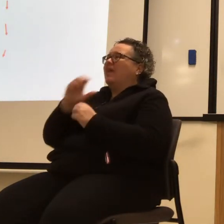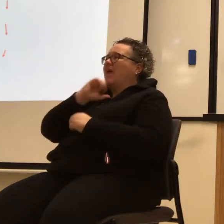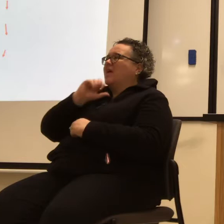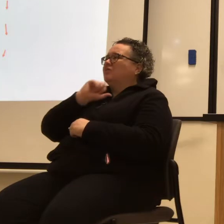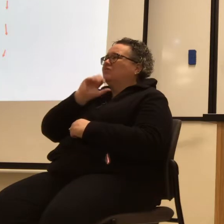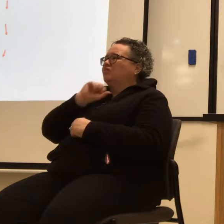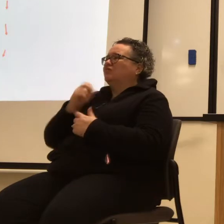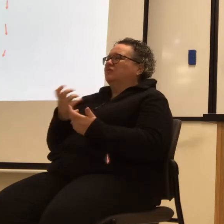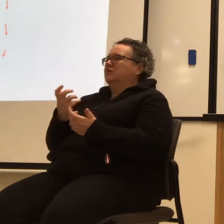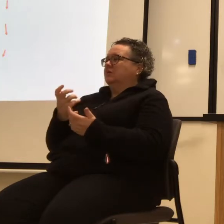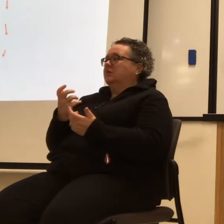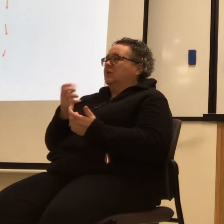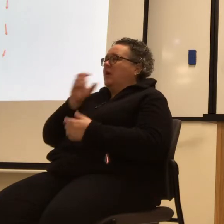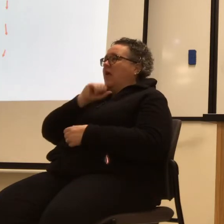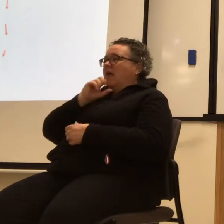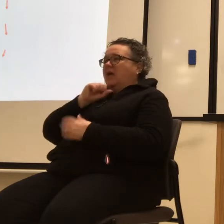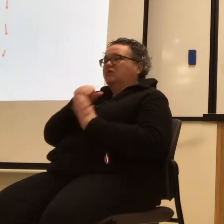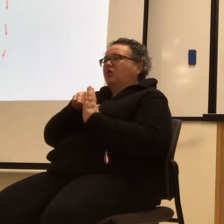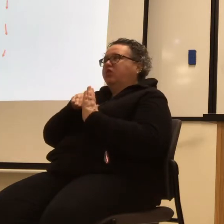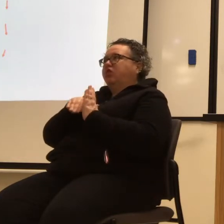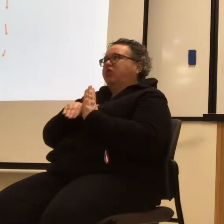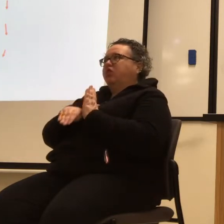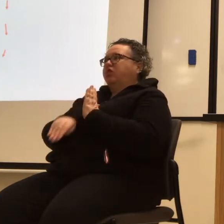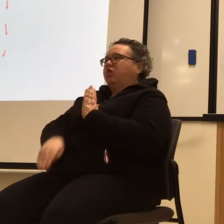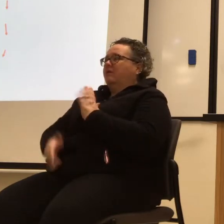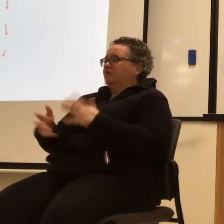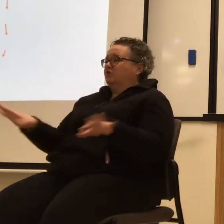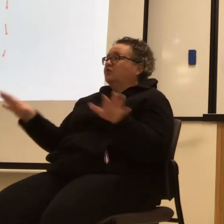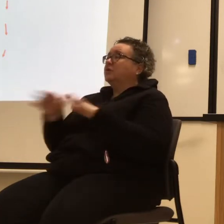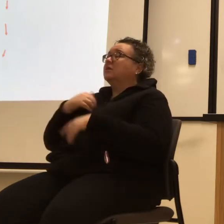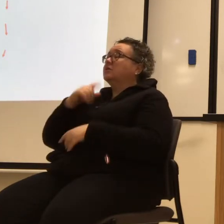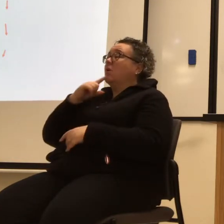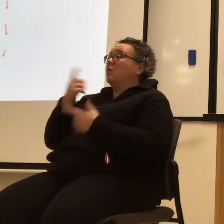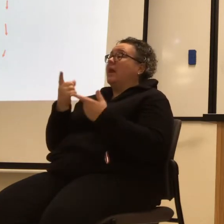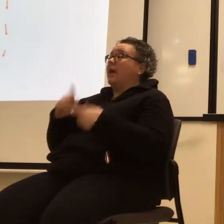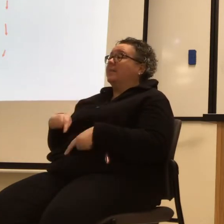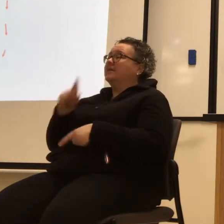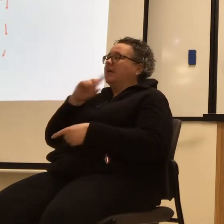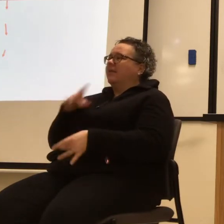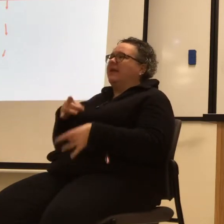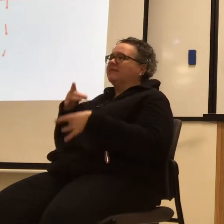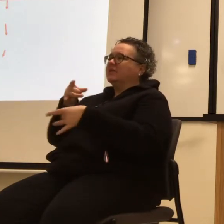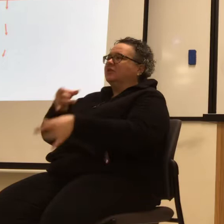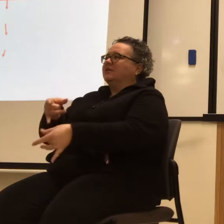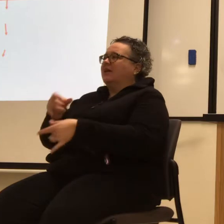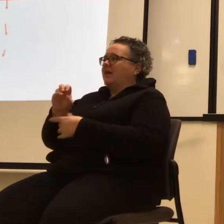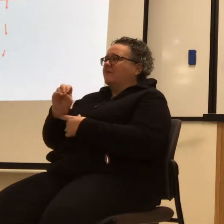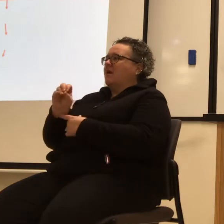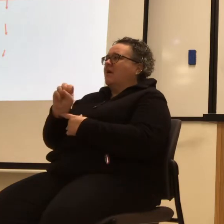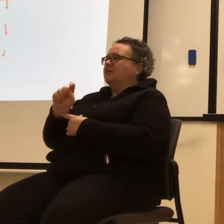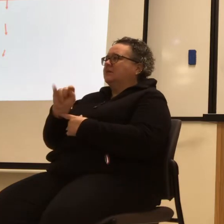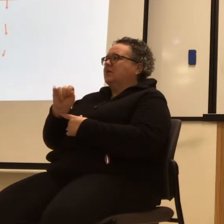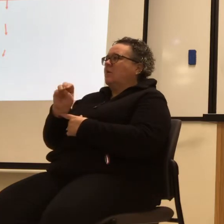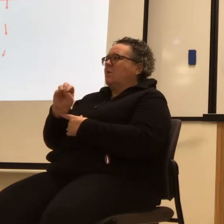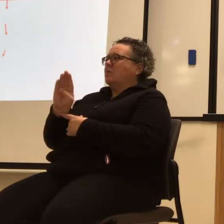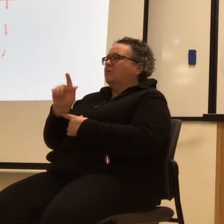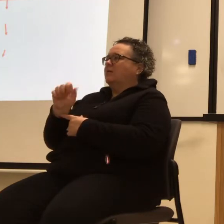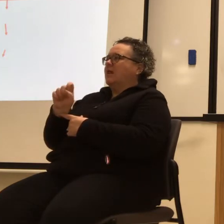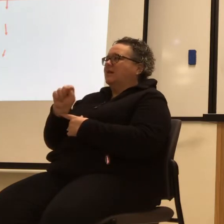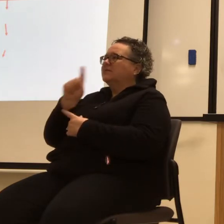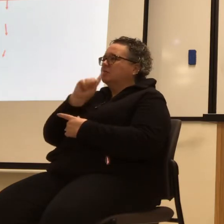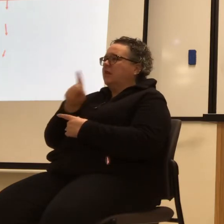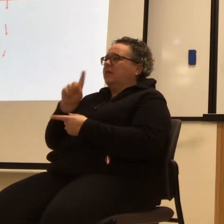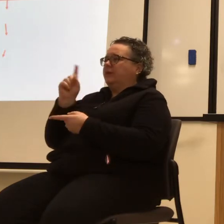age, what's happening is the efficiency of osteoblasts decline. So the rate of